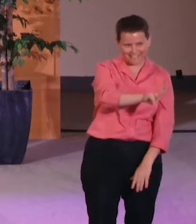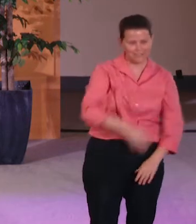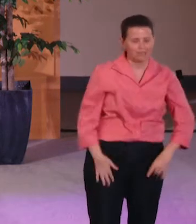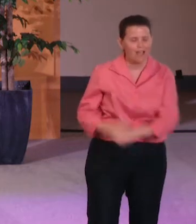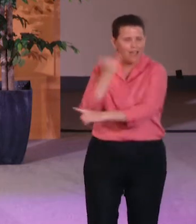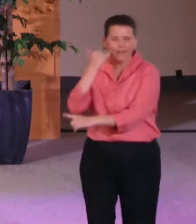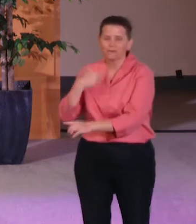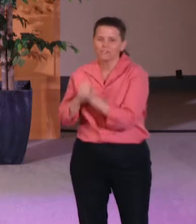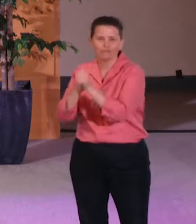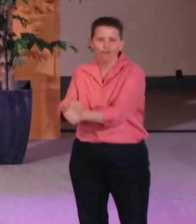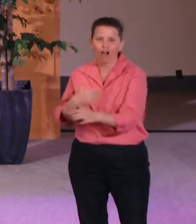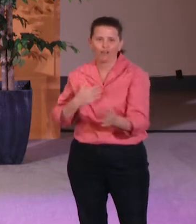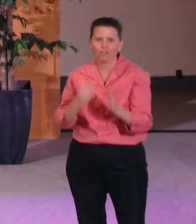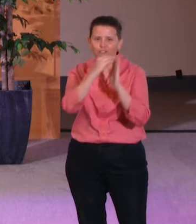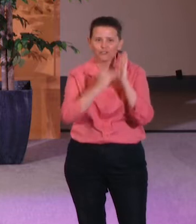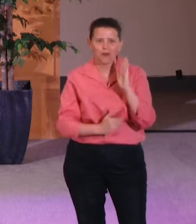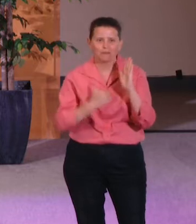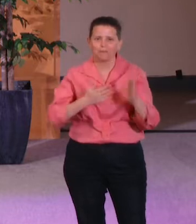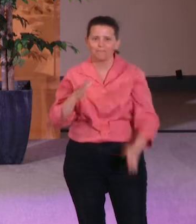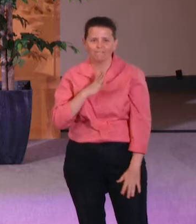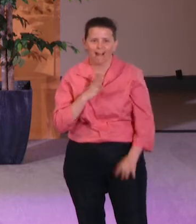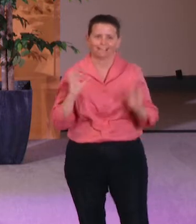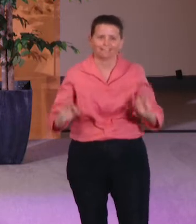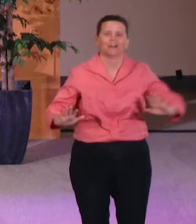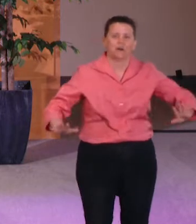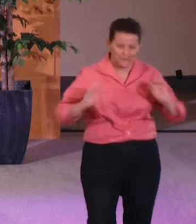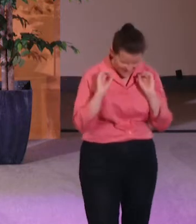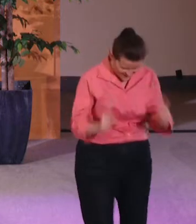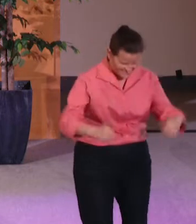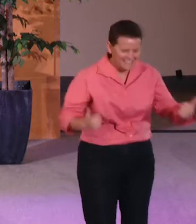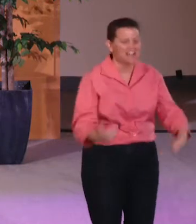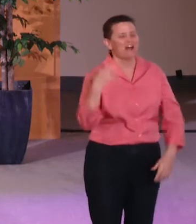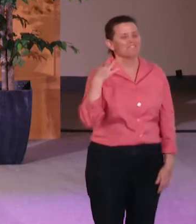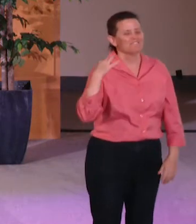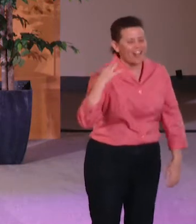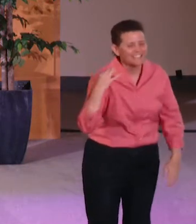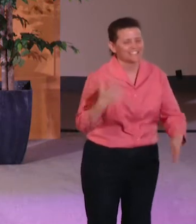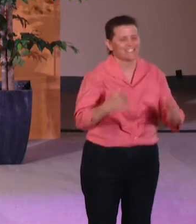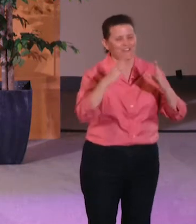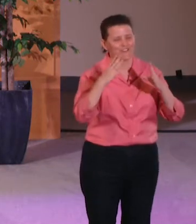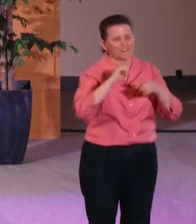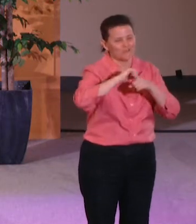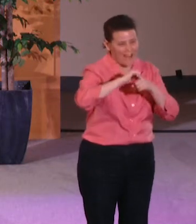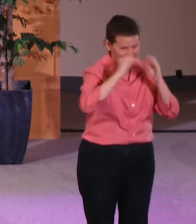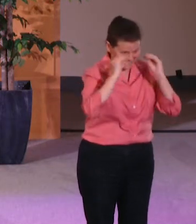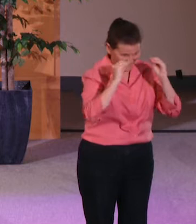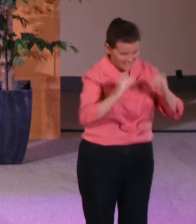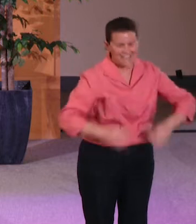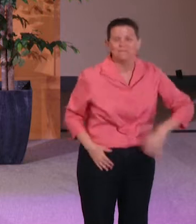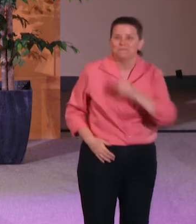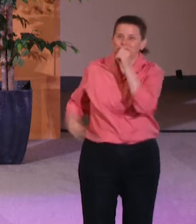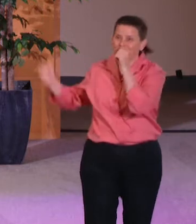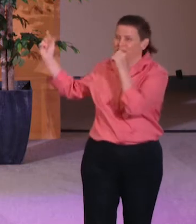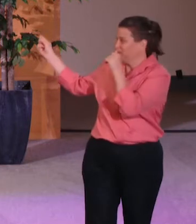Volunteer leadership training on Saturday, June 25th. From 9 to 12 noon in Friendship Hall. Our education team has